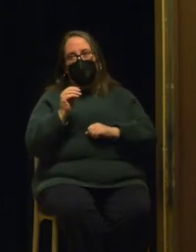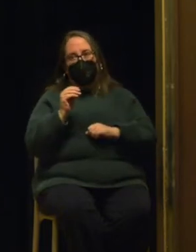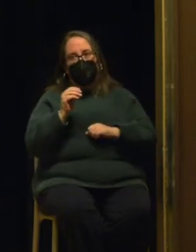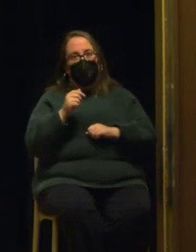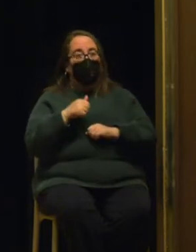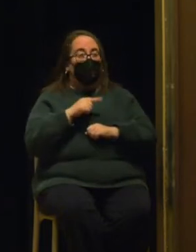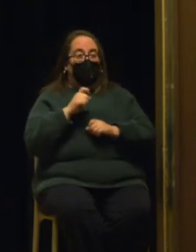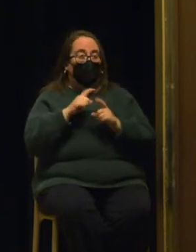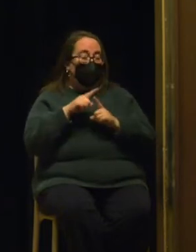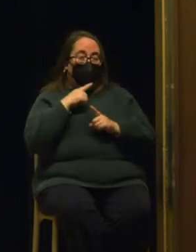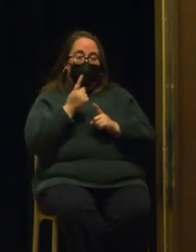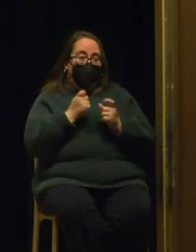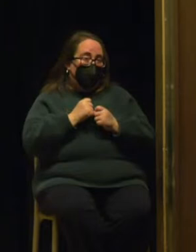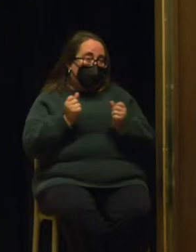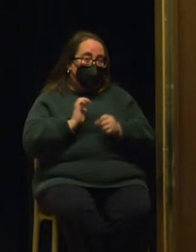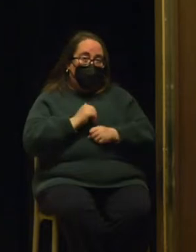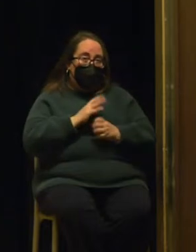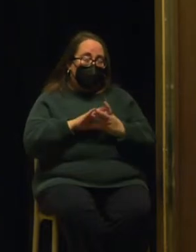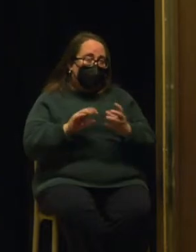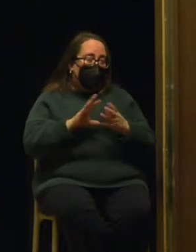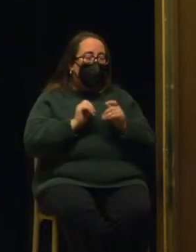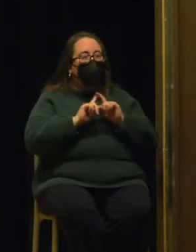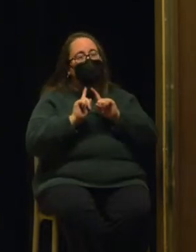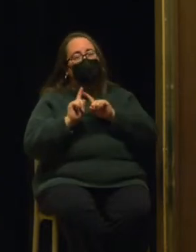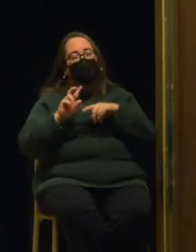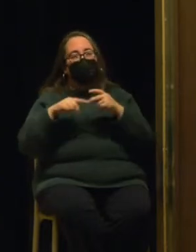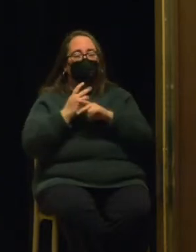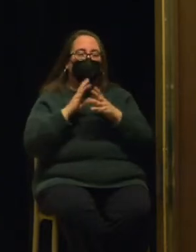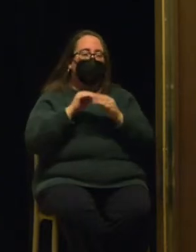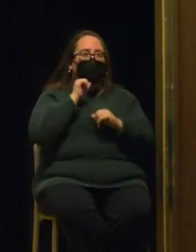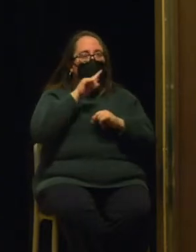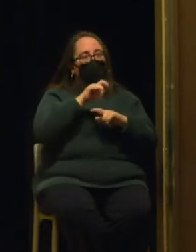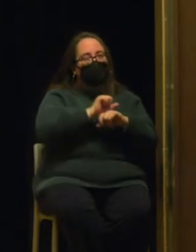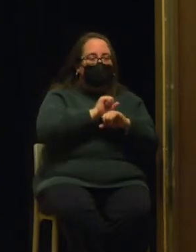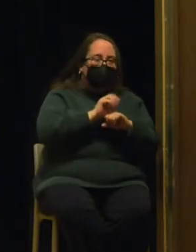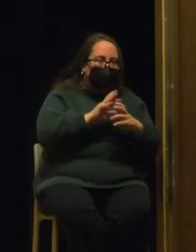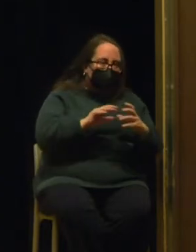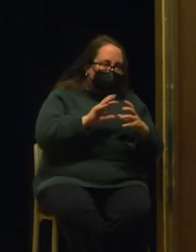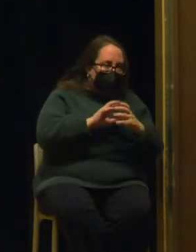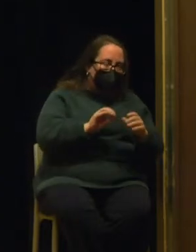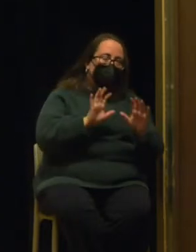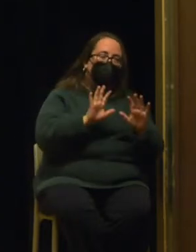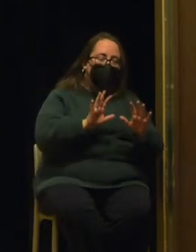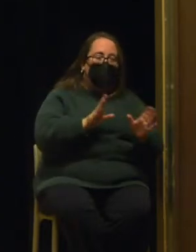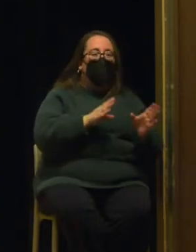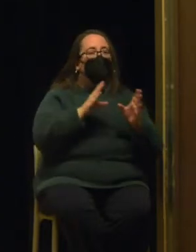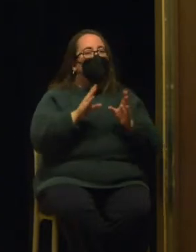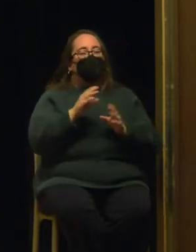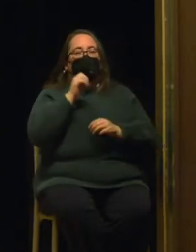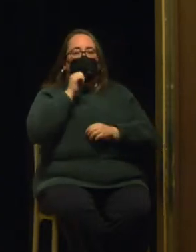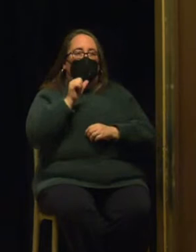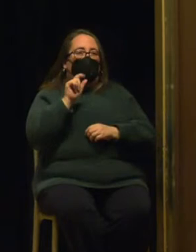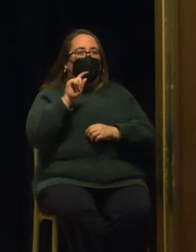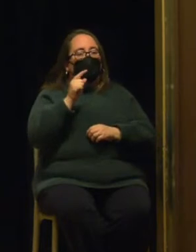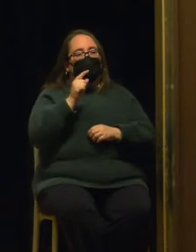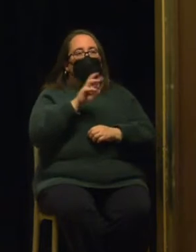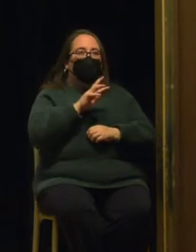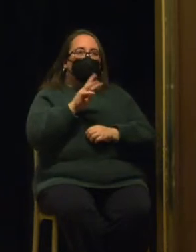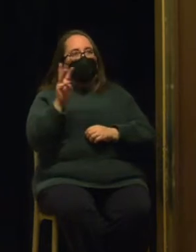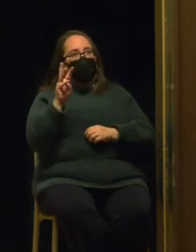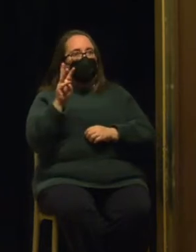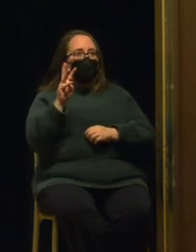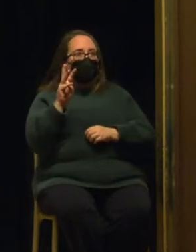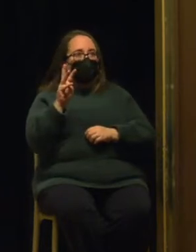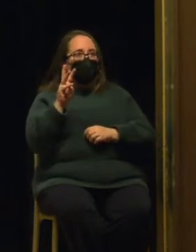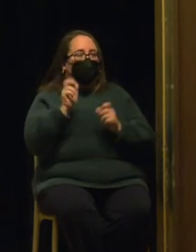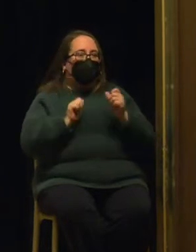need to tell our stories and all kind of stories, not just slavery stories, not just, you know, Westerns, but,